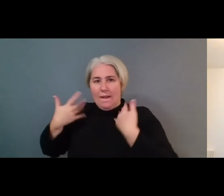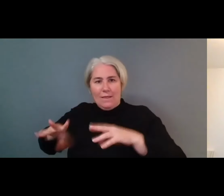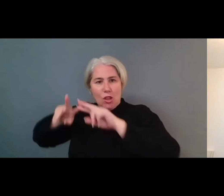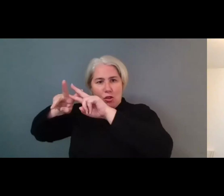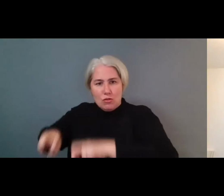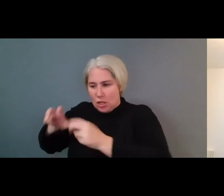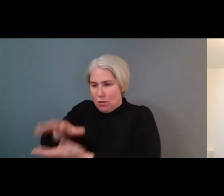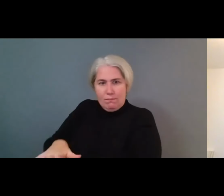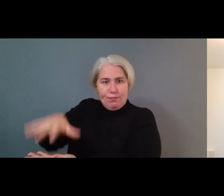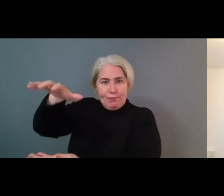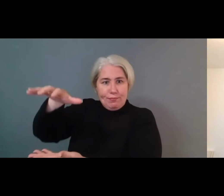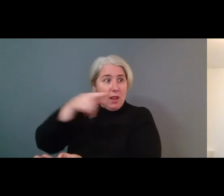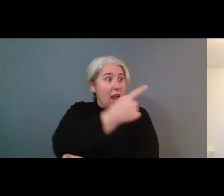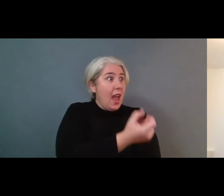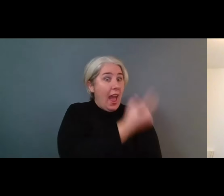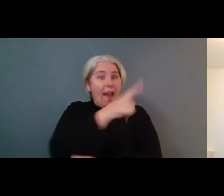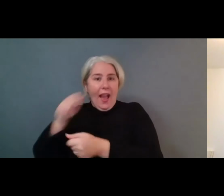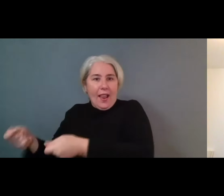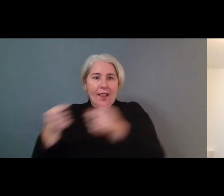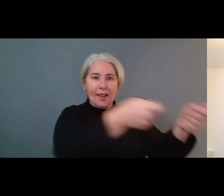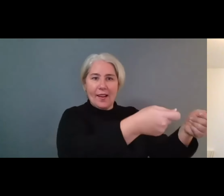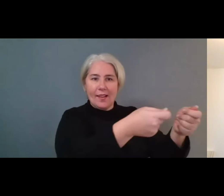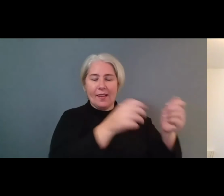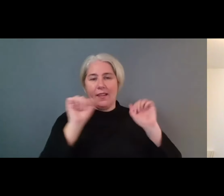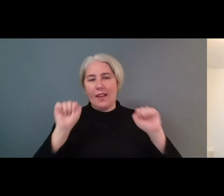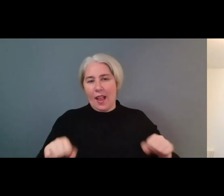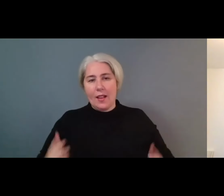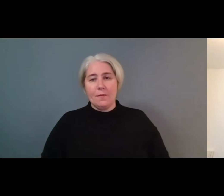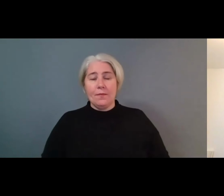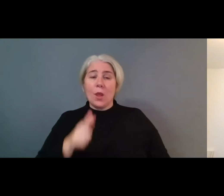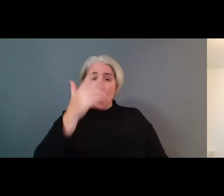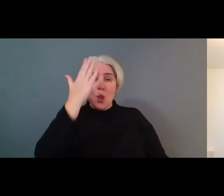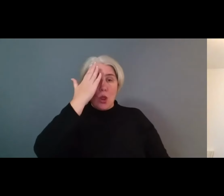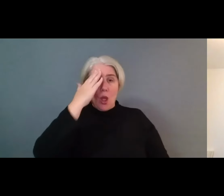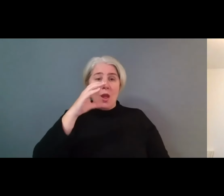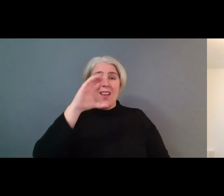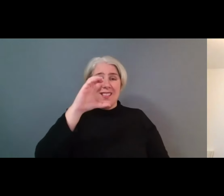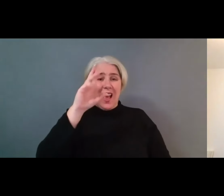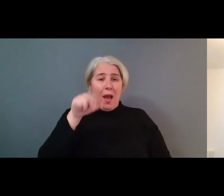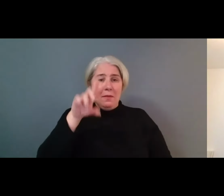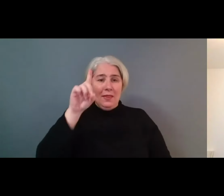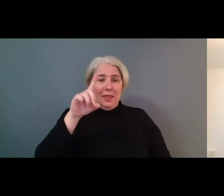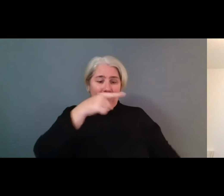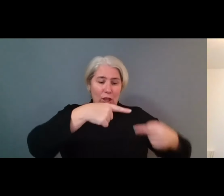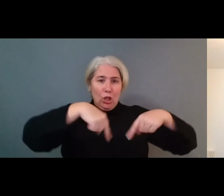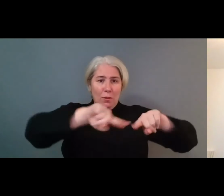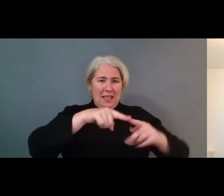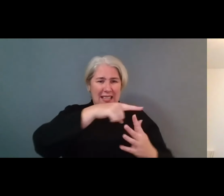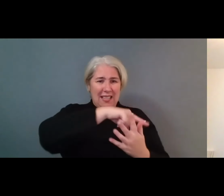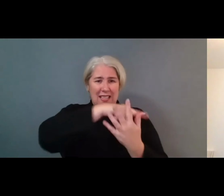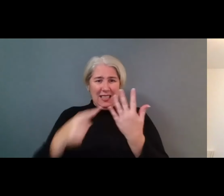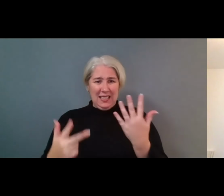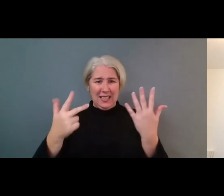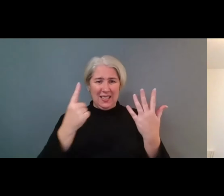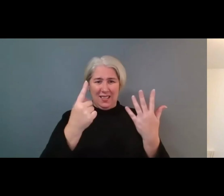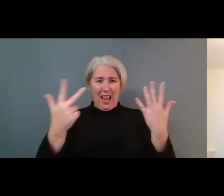while CRPD committee members are amazing experts and they're doing incredibly important work